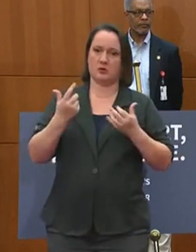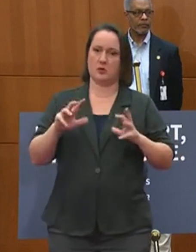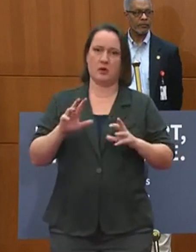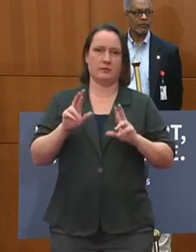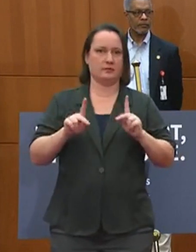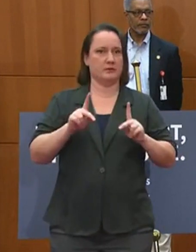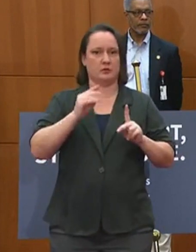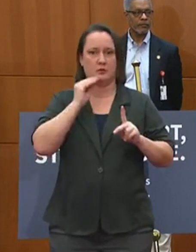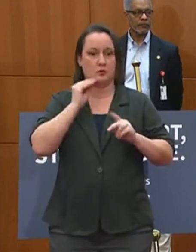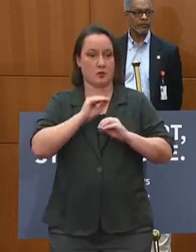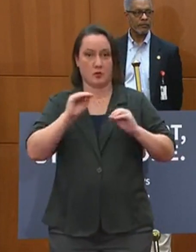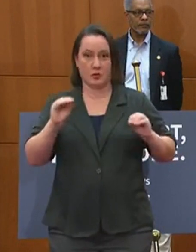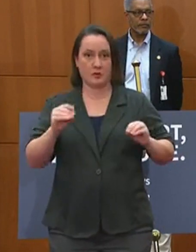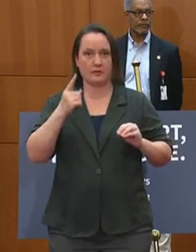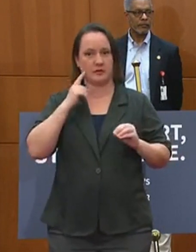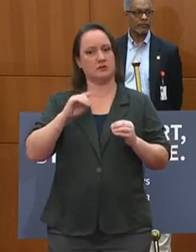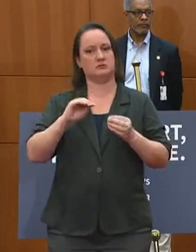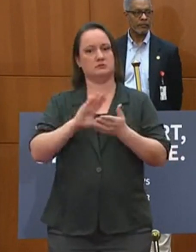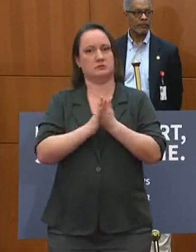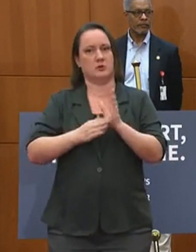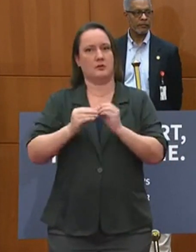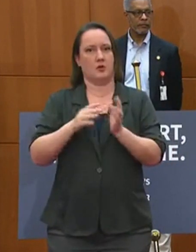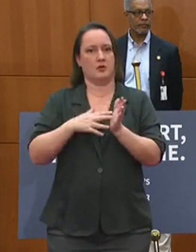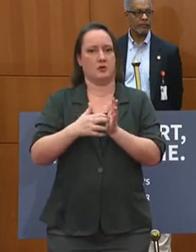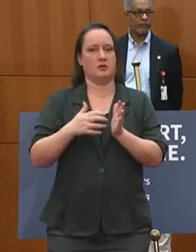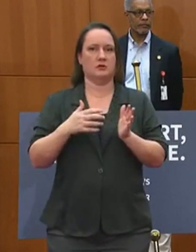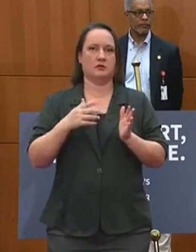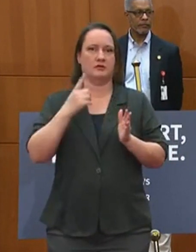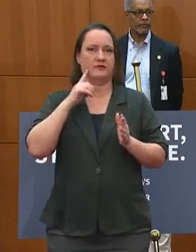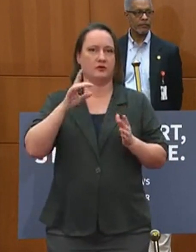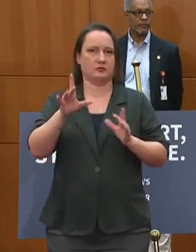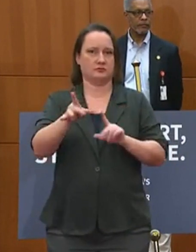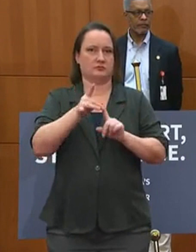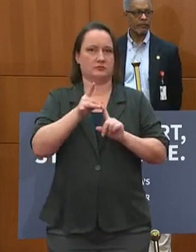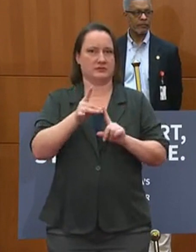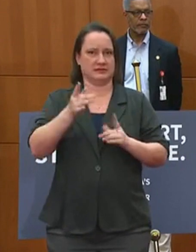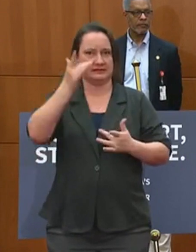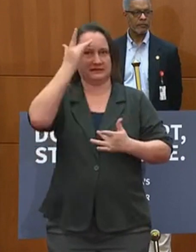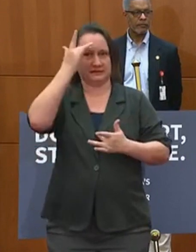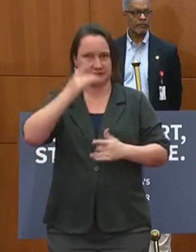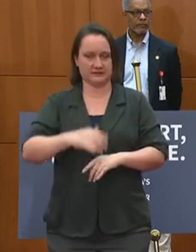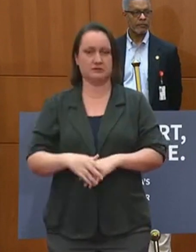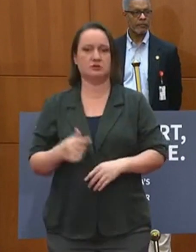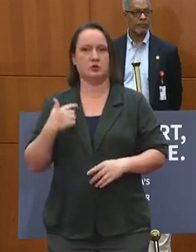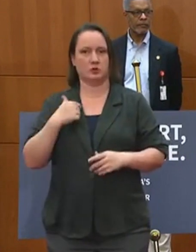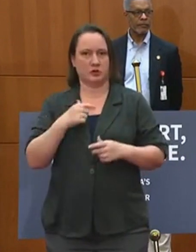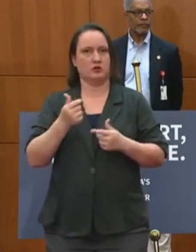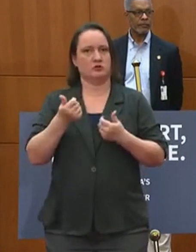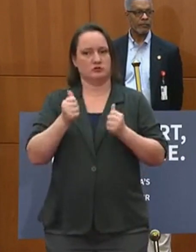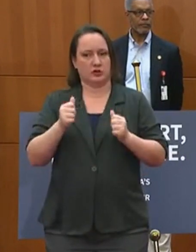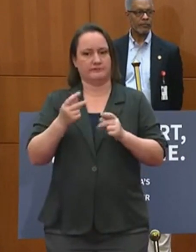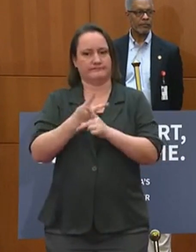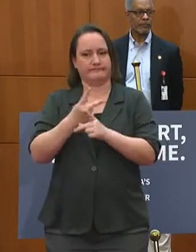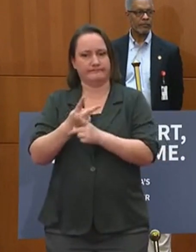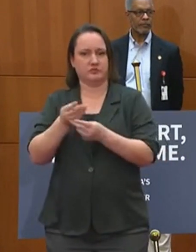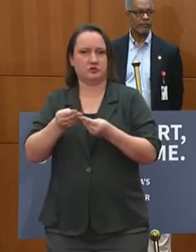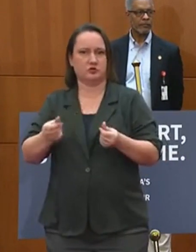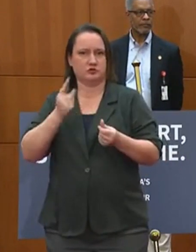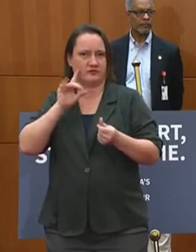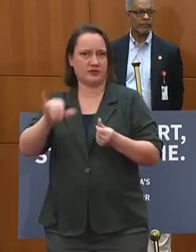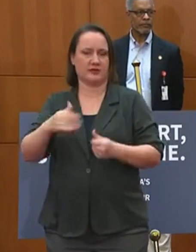in a homeless situation because it makes them more vulnerable to disease. So we are working on solutions for that.